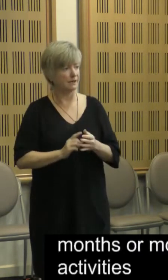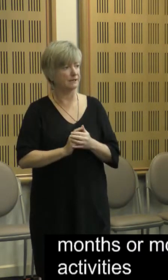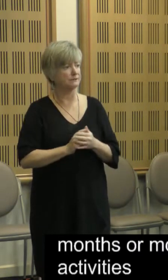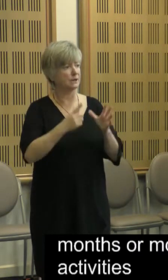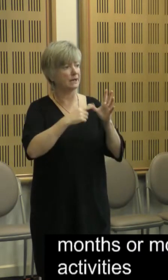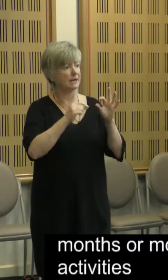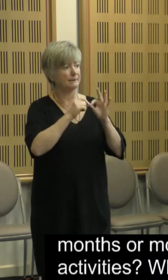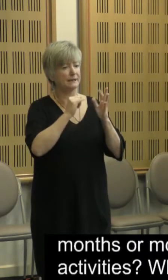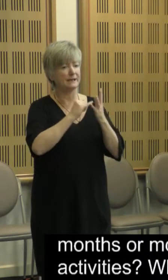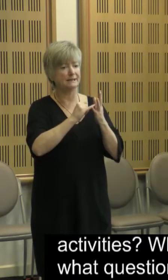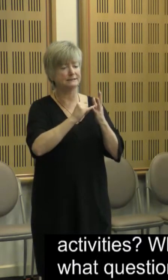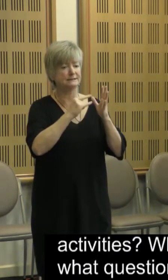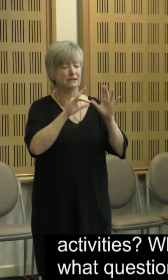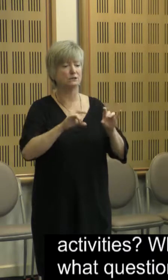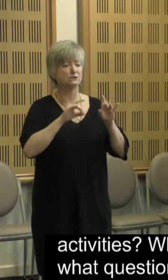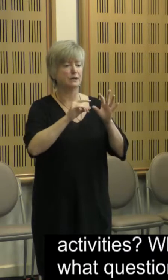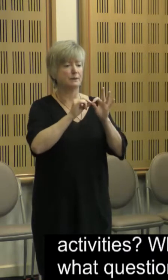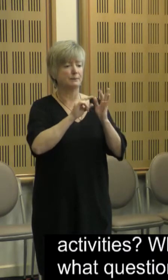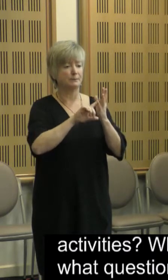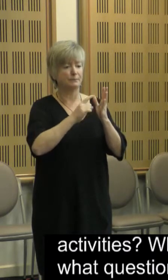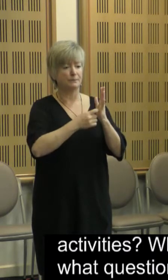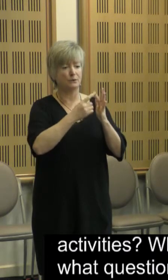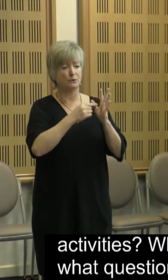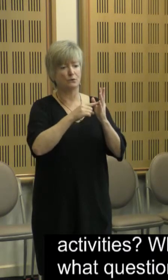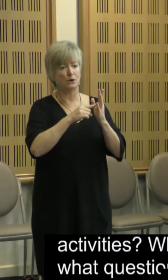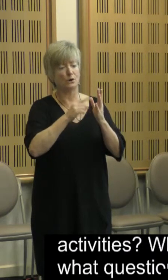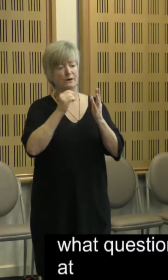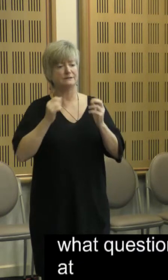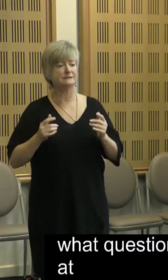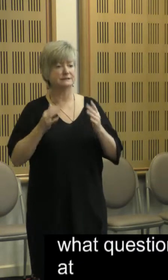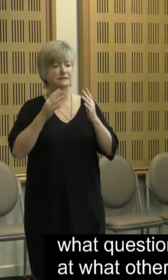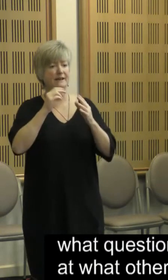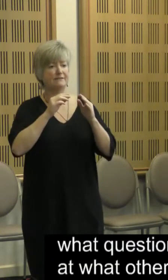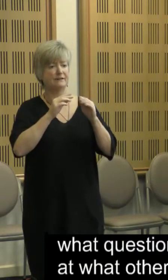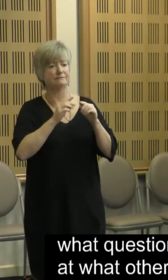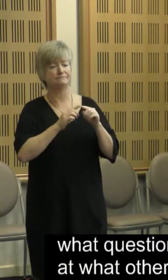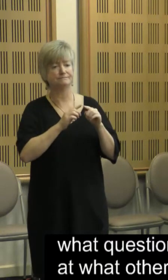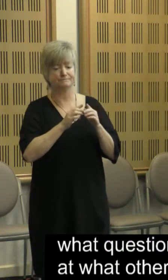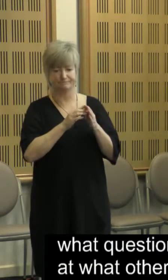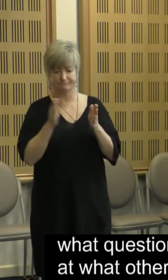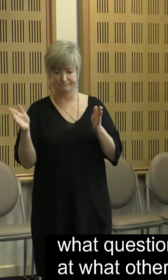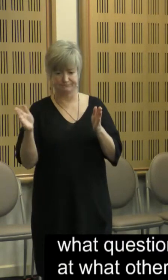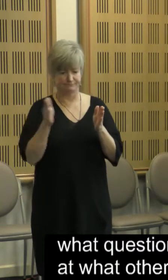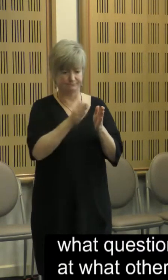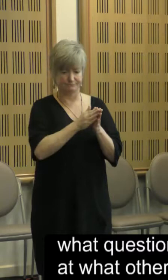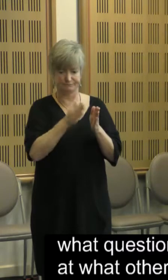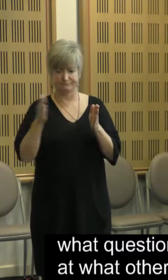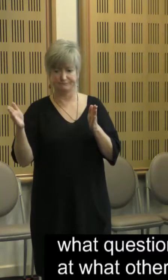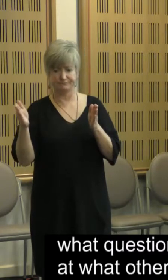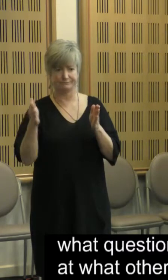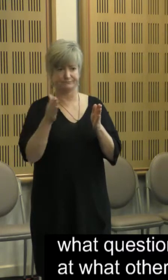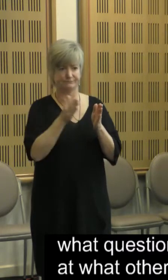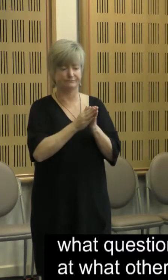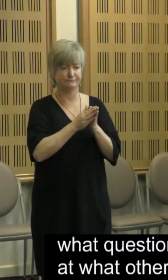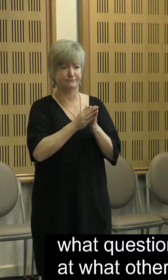ABS, the Australian Bureau of Statistics, has essentially a scale. Because when you do these population, we call them caddy